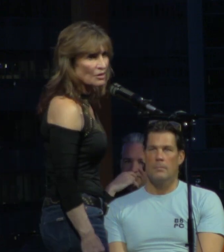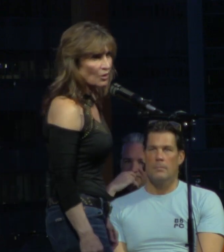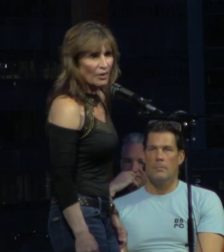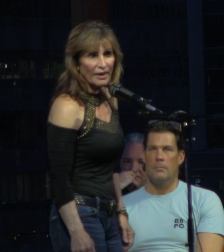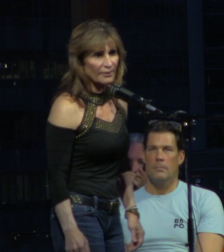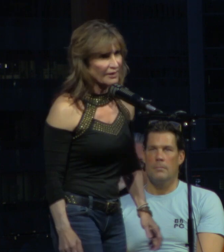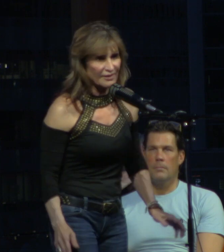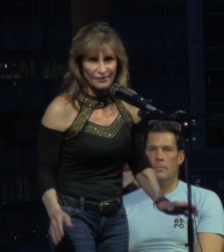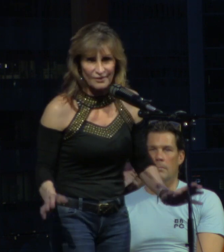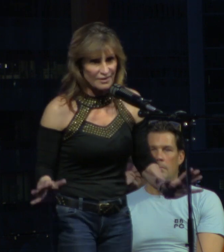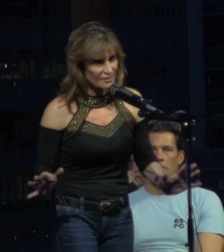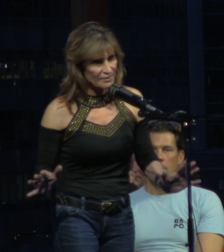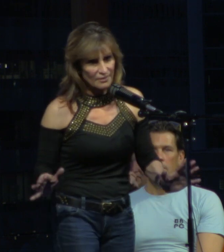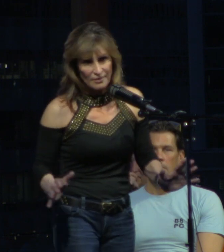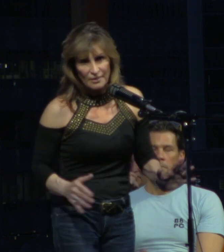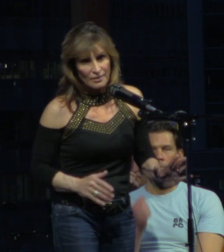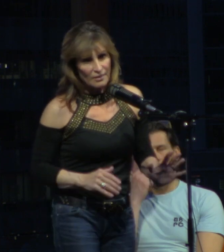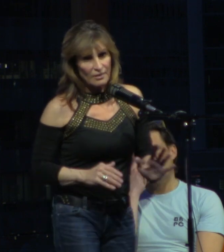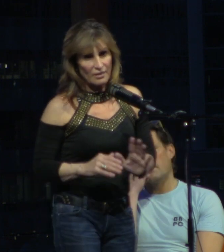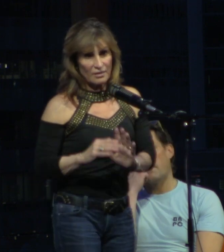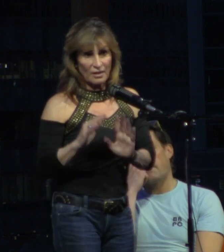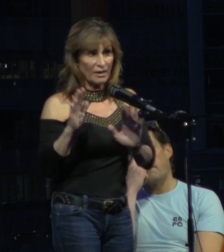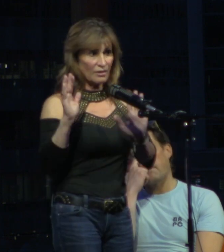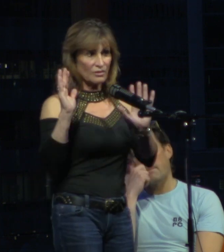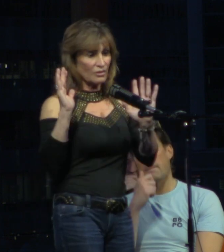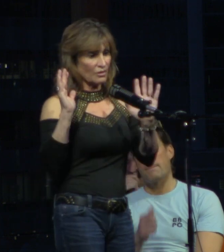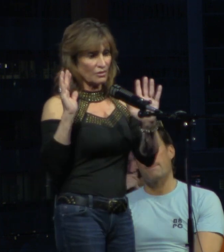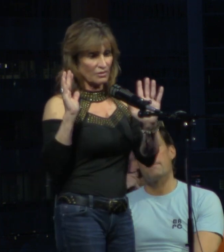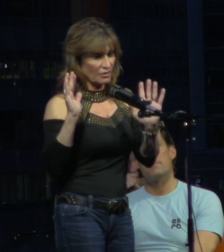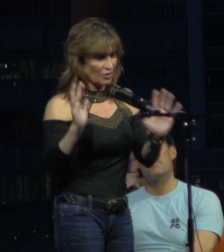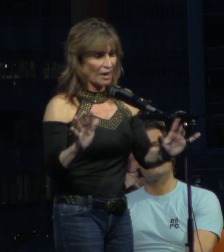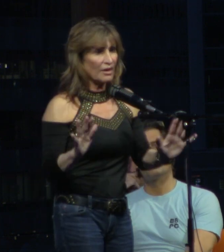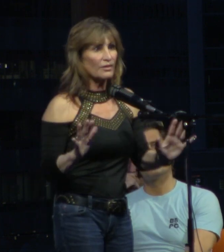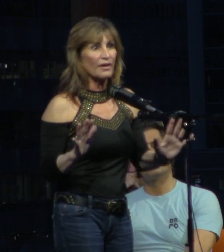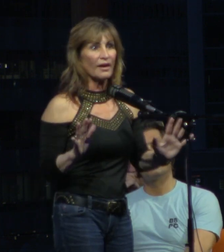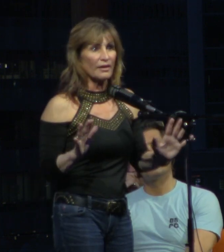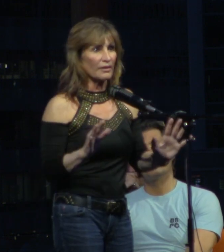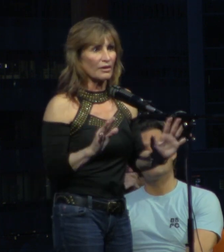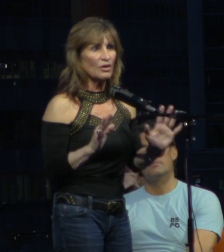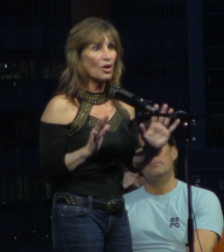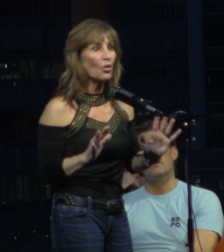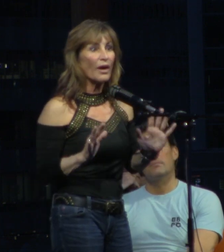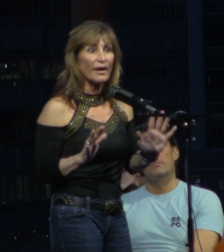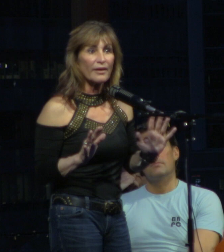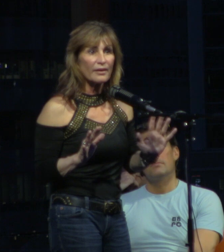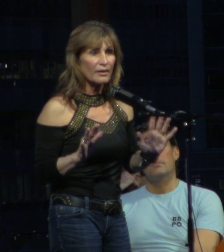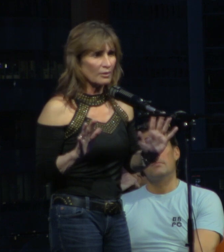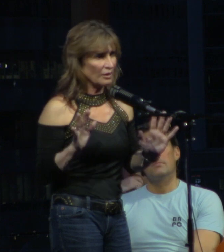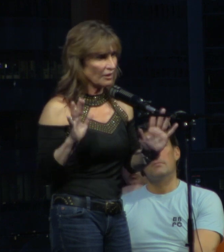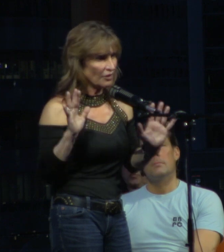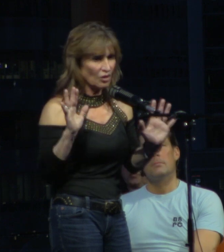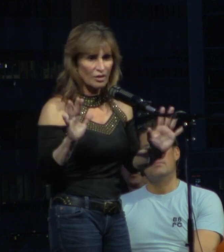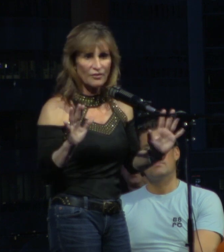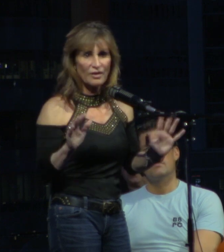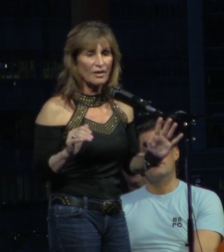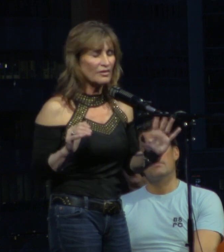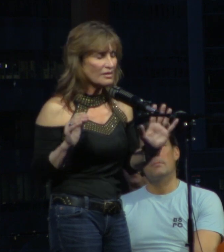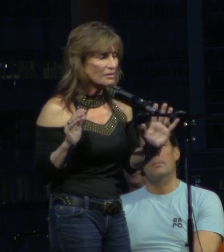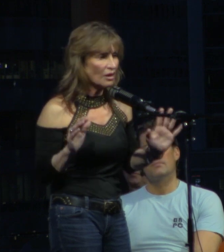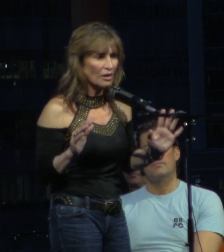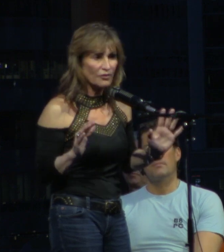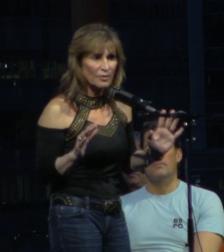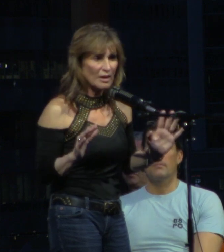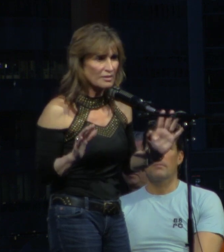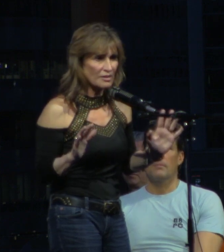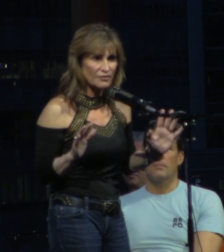There's no way I'm going to tell her this. And I could cry here tonight, like, no way. I mean, I've heard everything. This